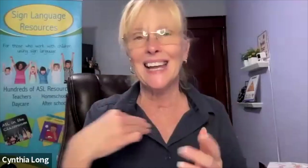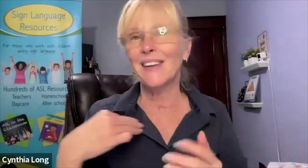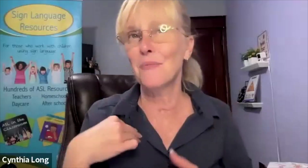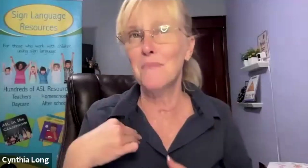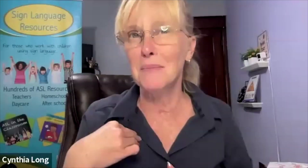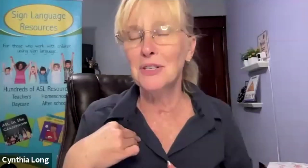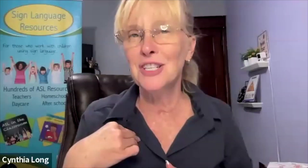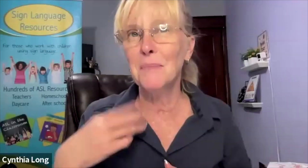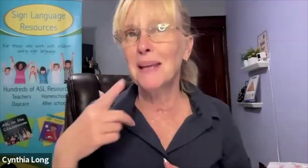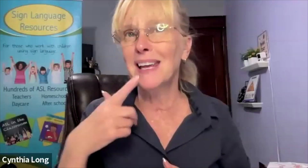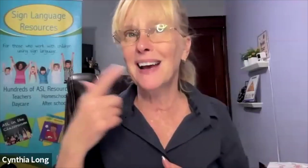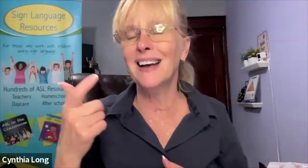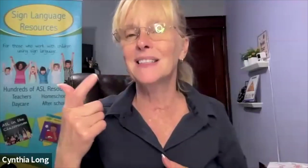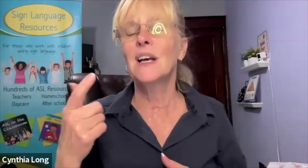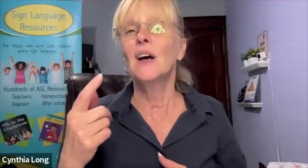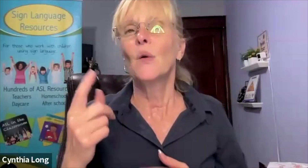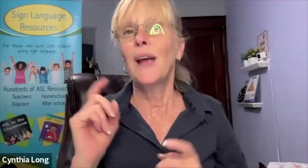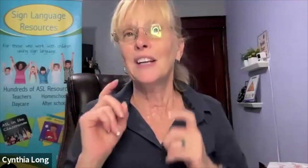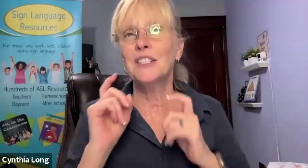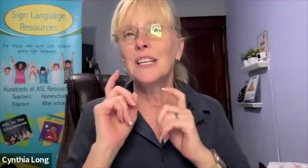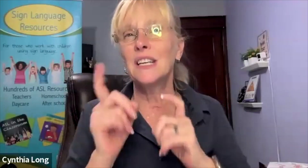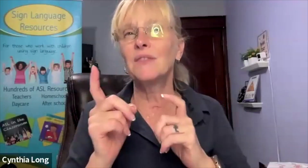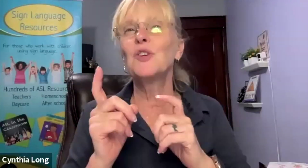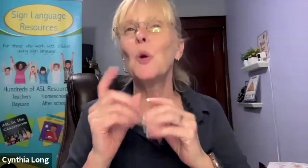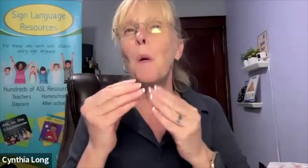for membership, because we actually give you